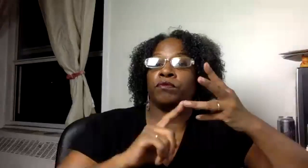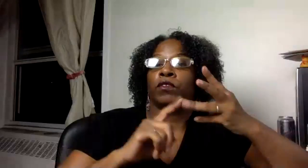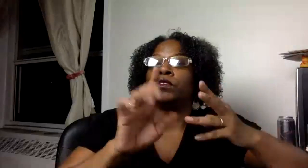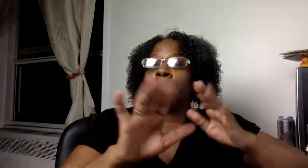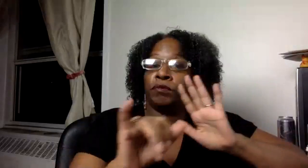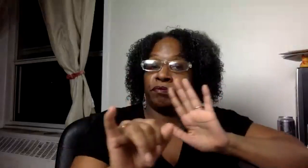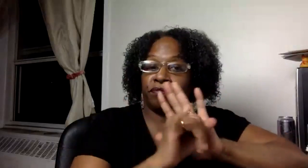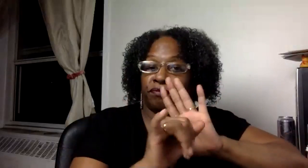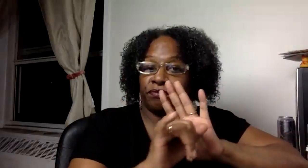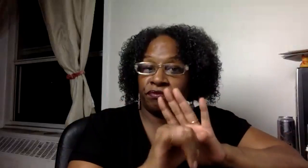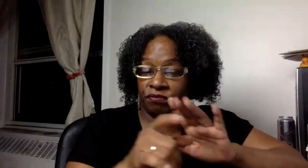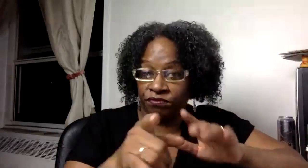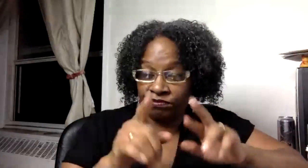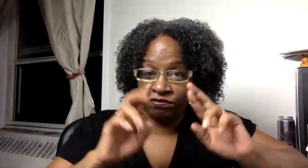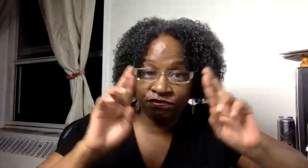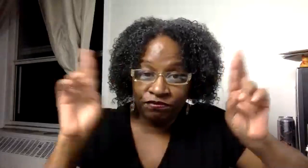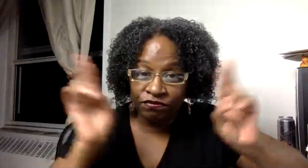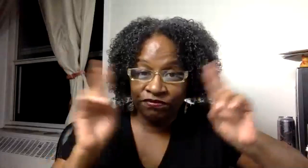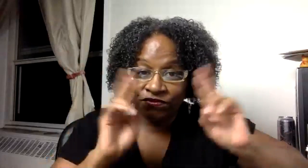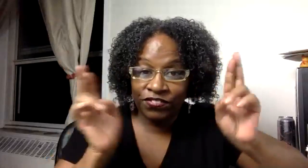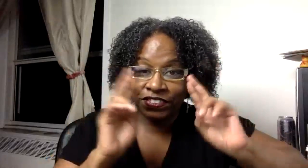button. Enter and alert. Expanded.